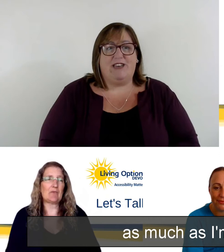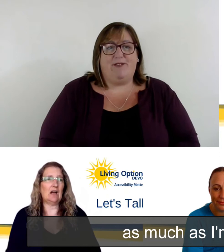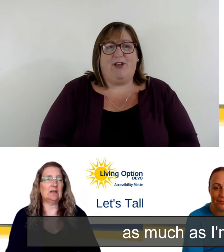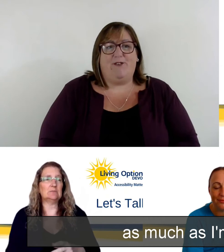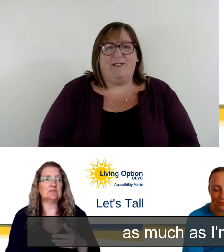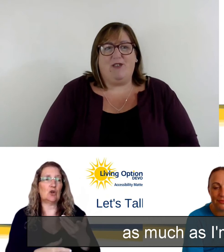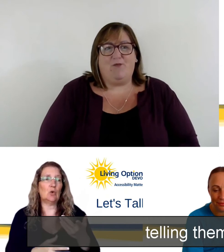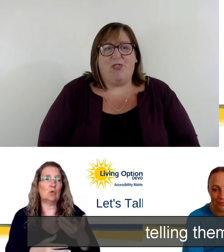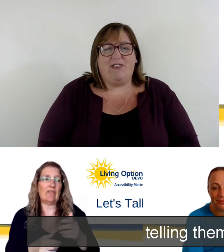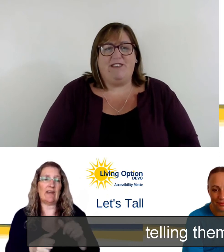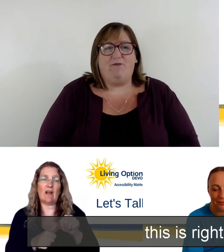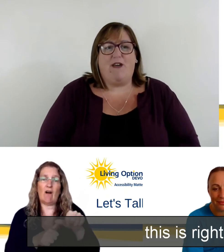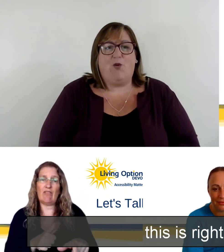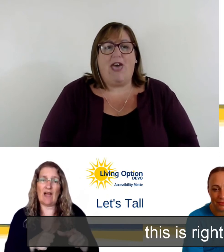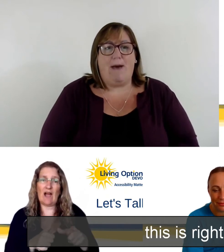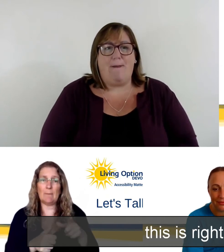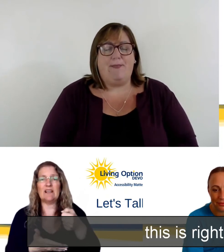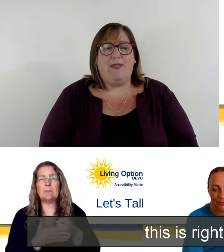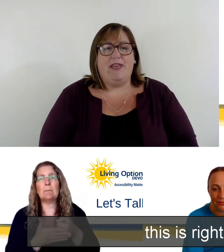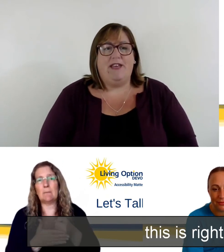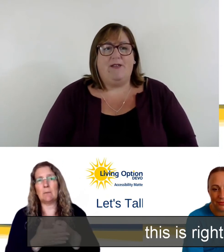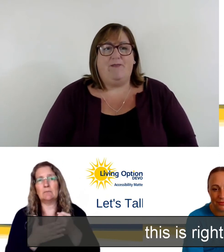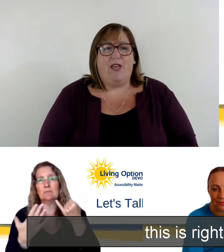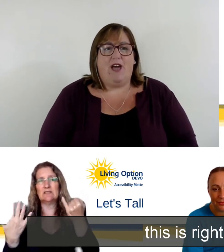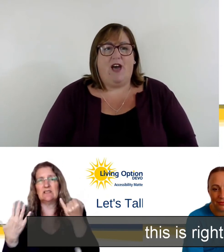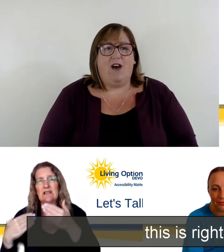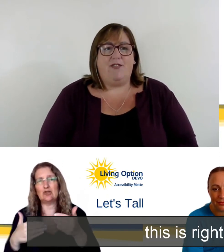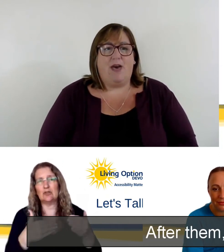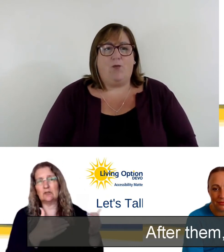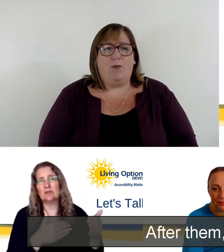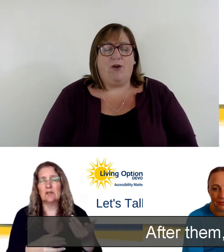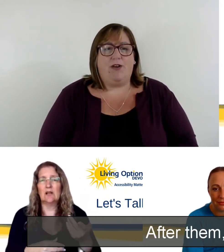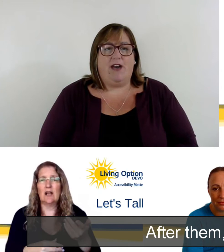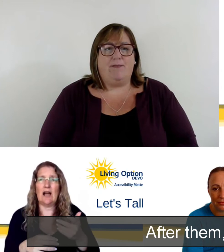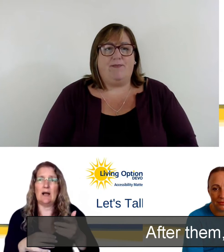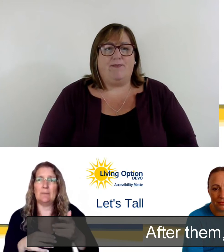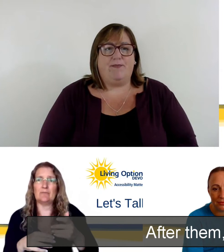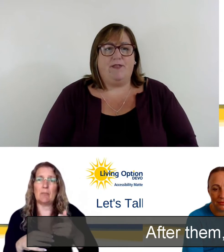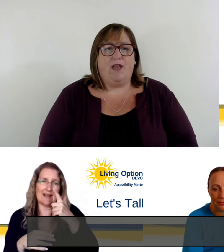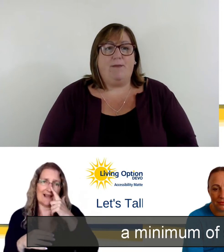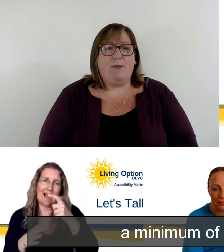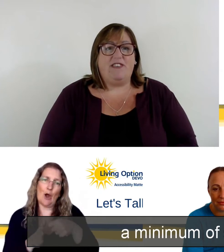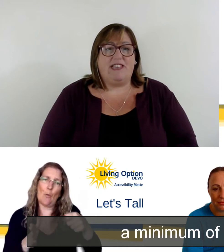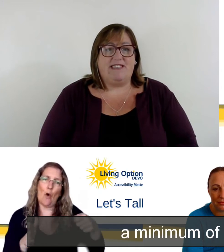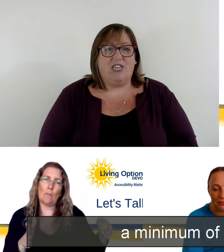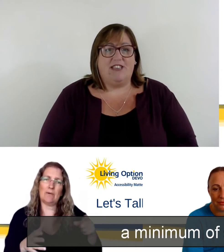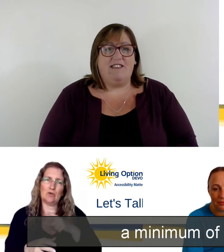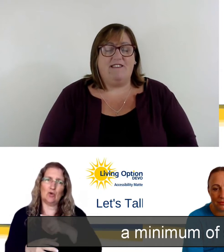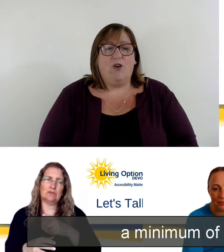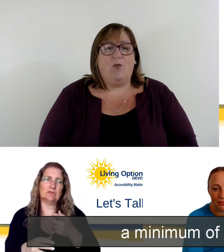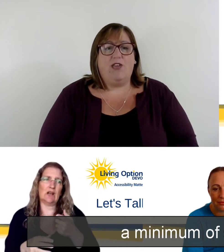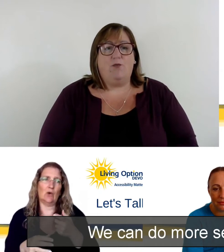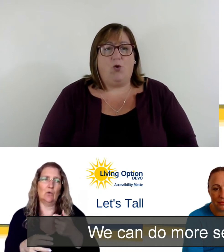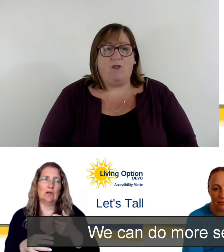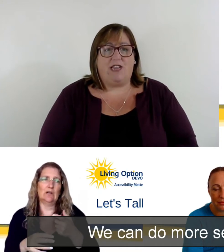much as I'm, telling them whether this is right for them. After then, we book a minimum of 6